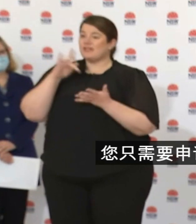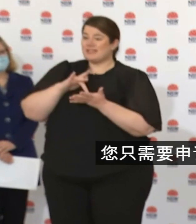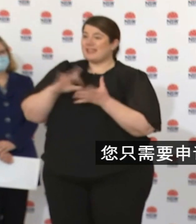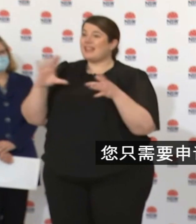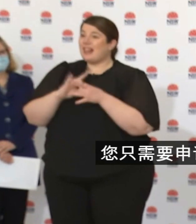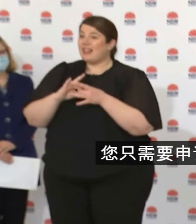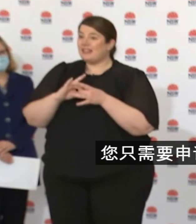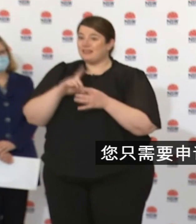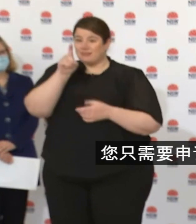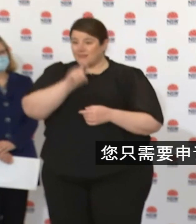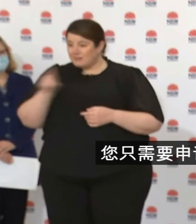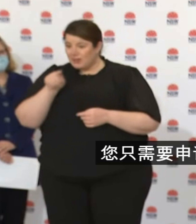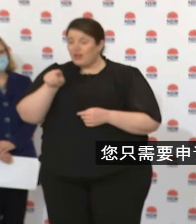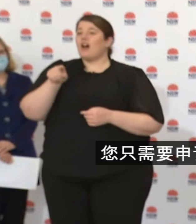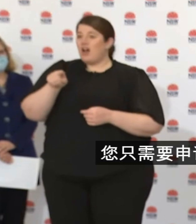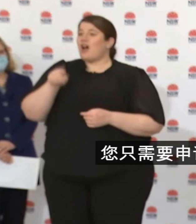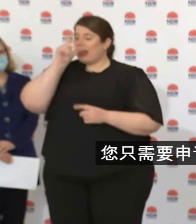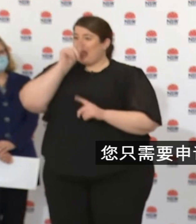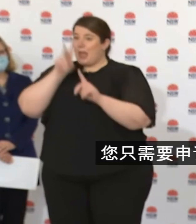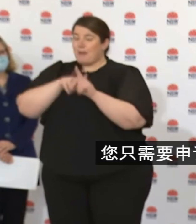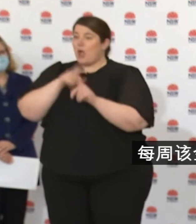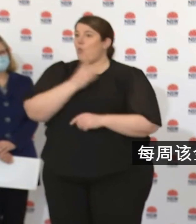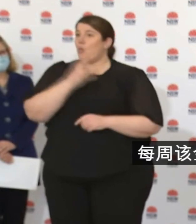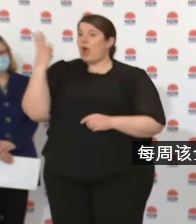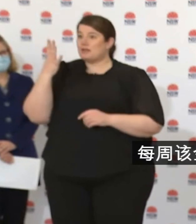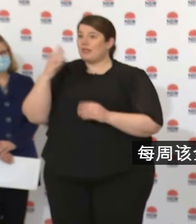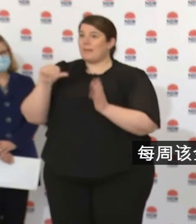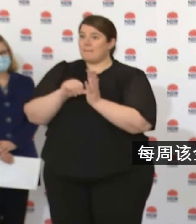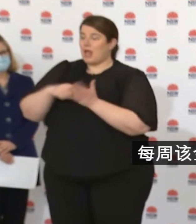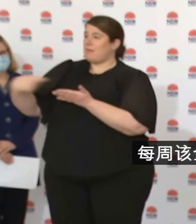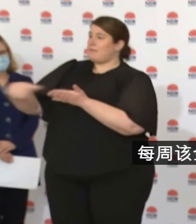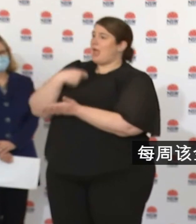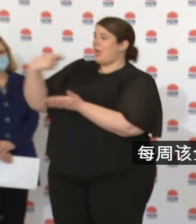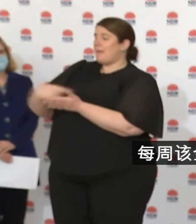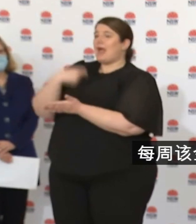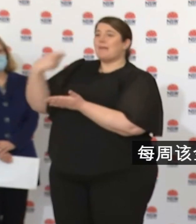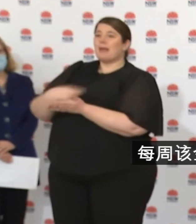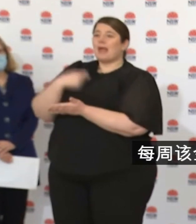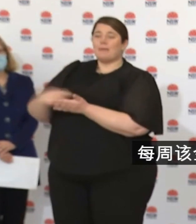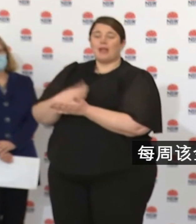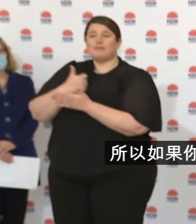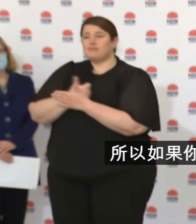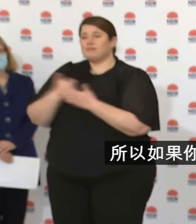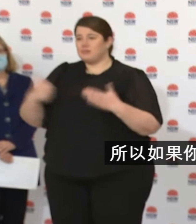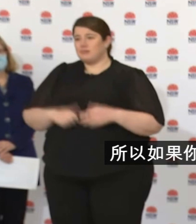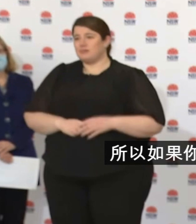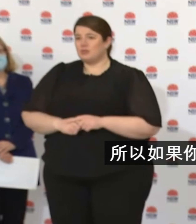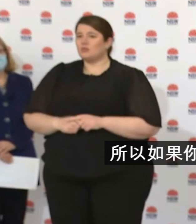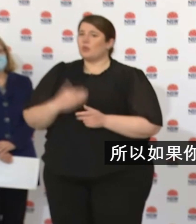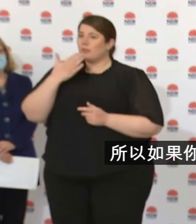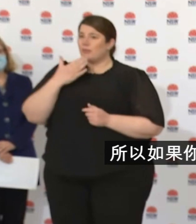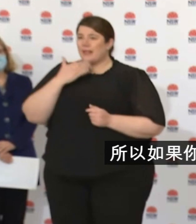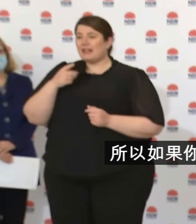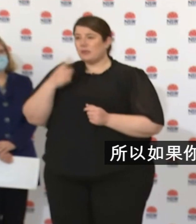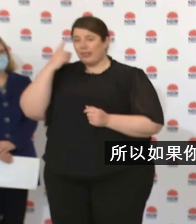individual disaster payments. You only need to apply once, and then every week that amount will go into your account automatically. So please do not